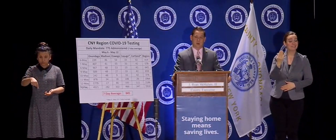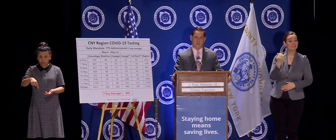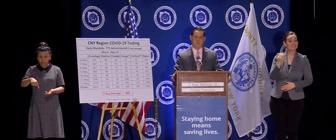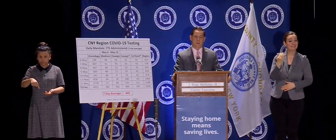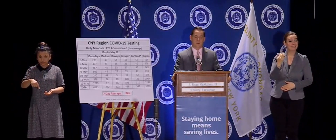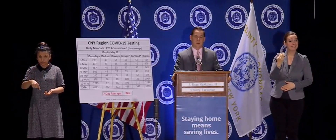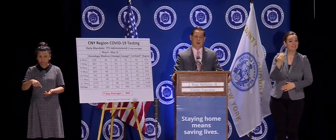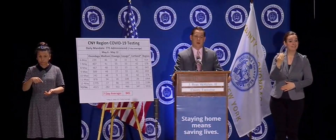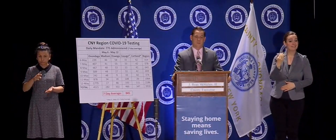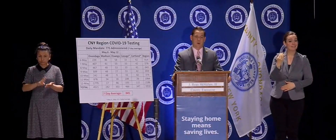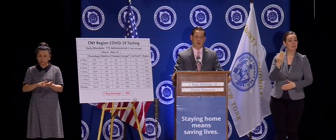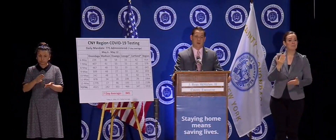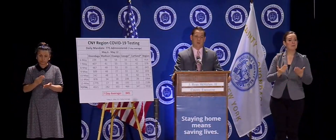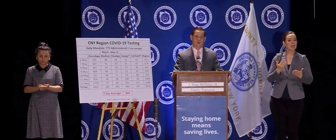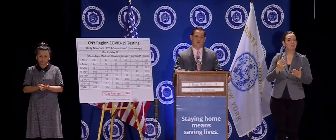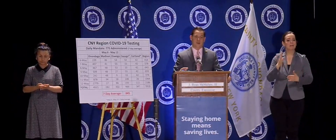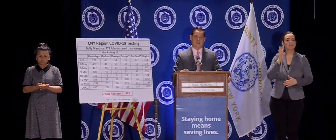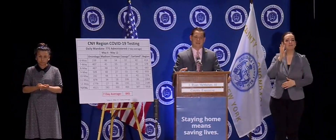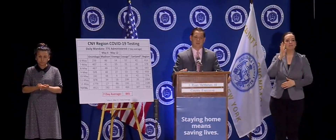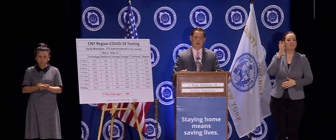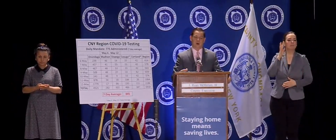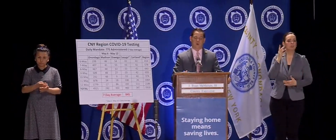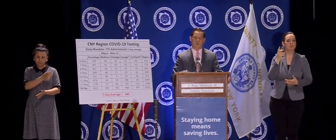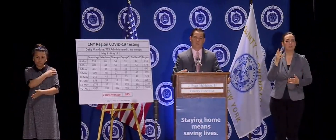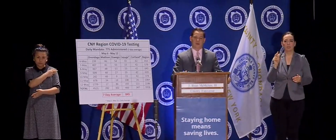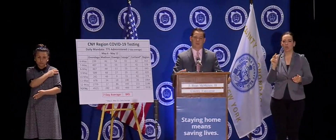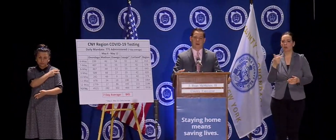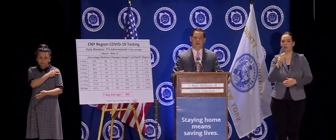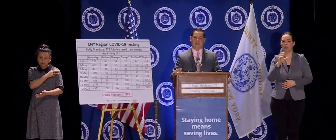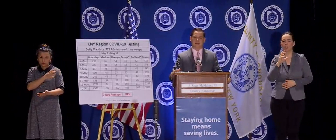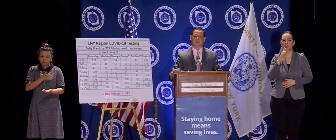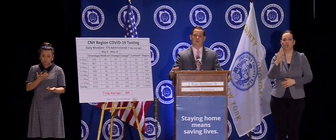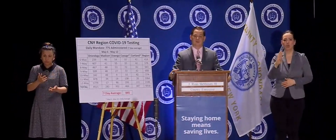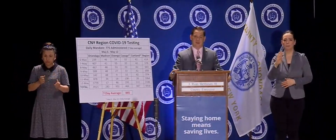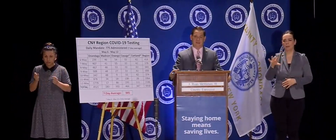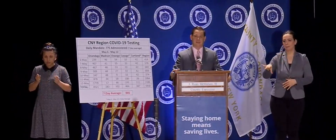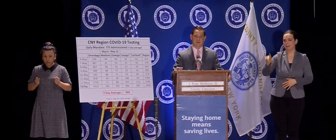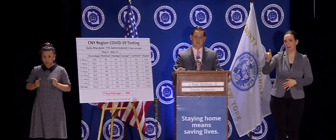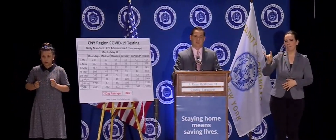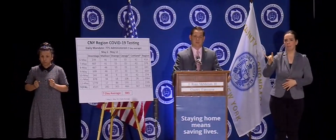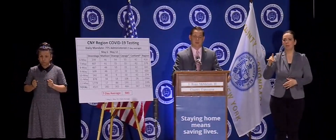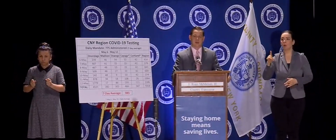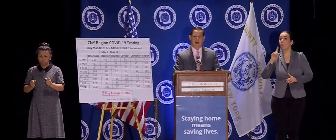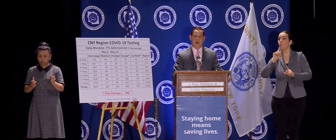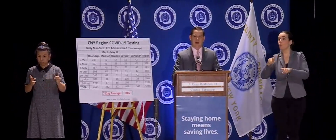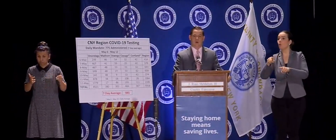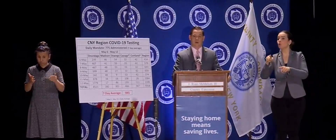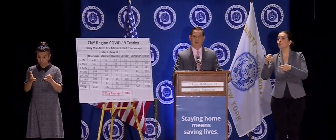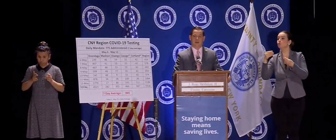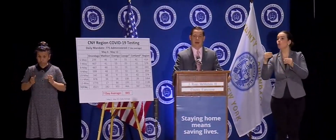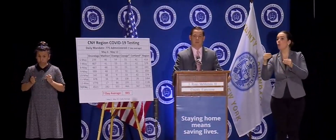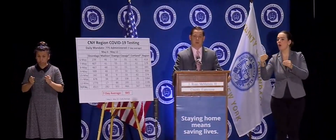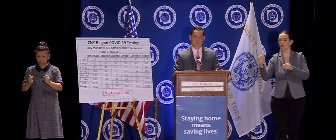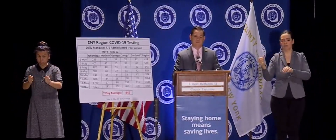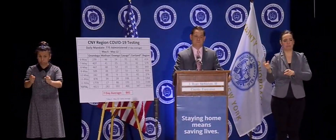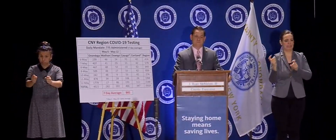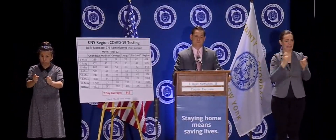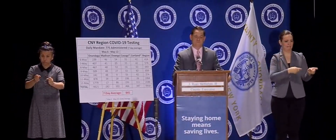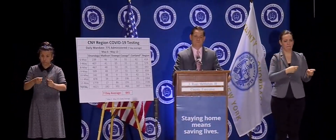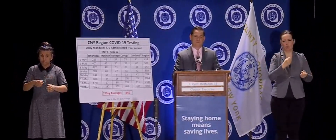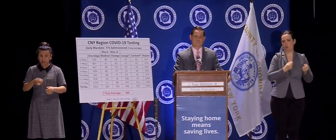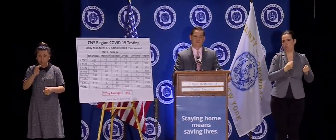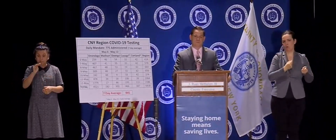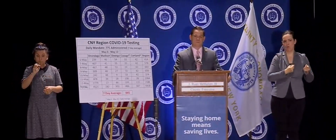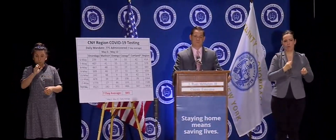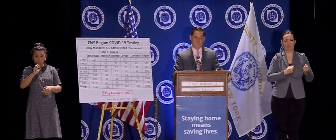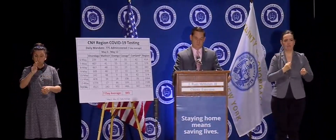curbside pickup, but the mall will be impacted in different phases of this on how it can operate.